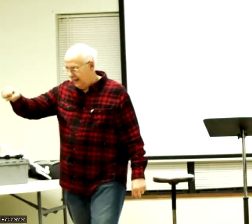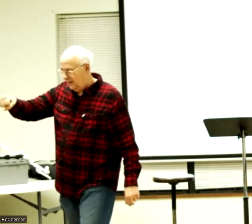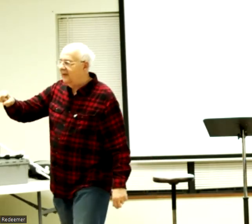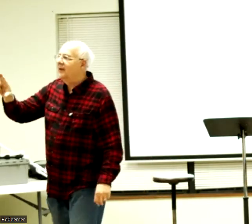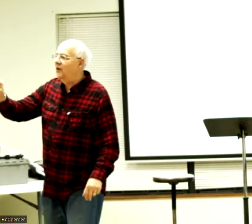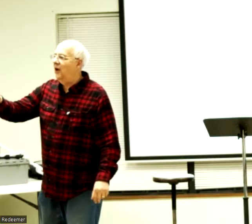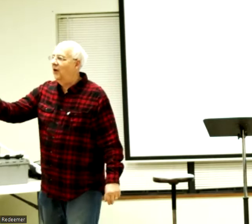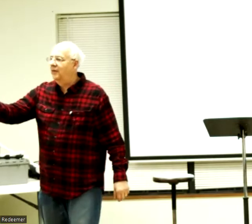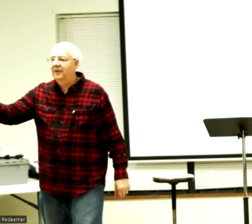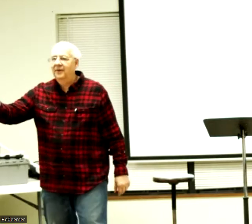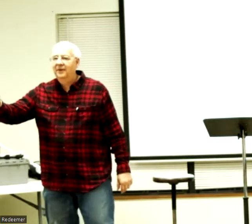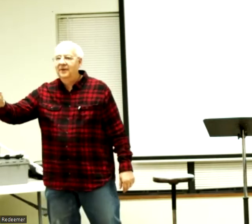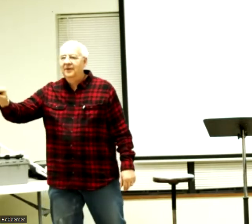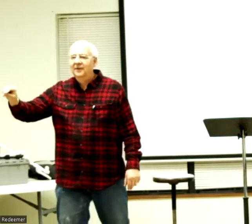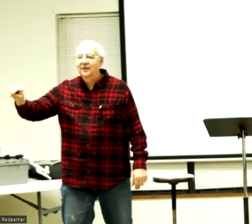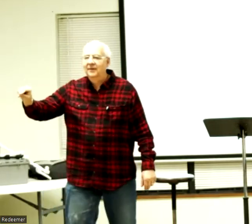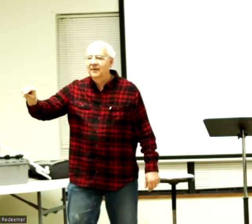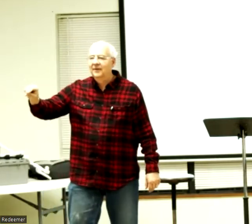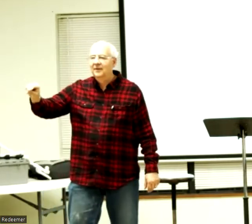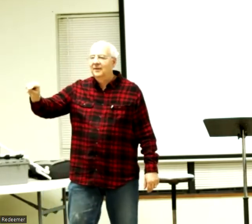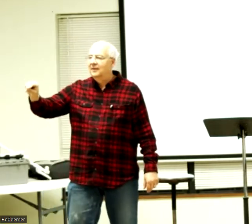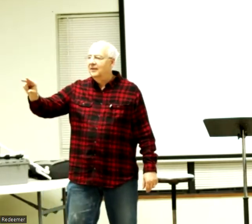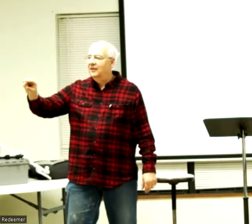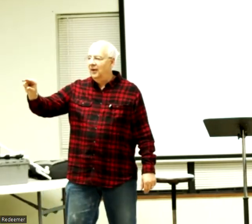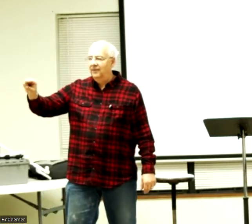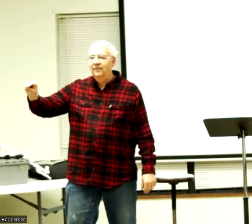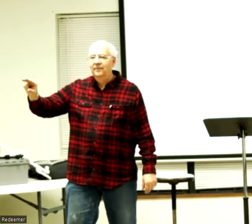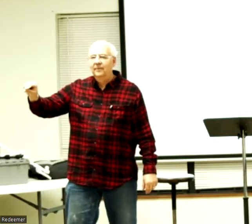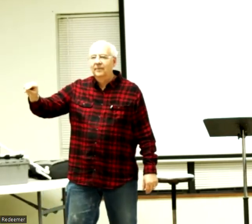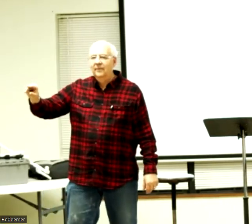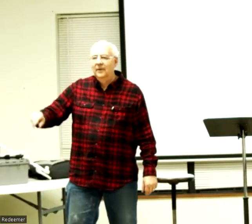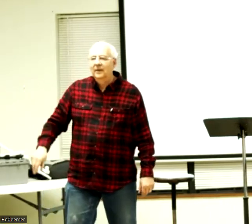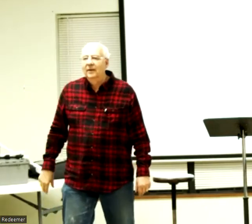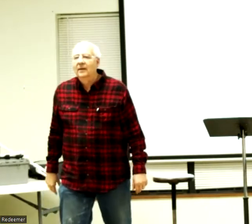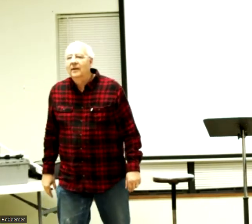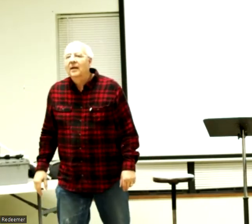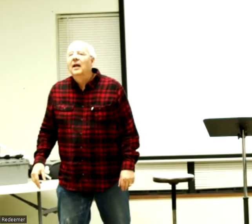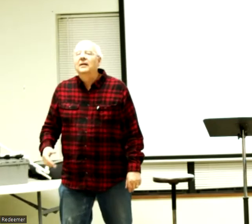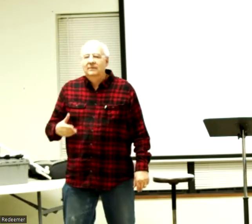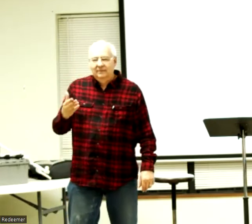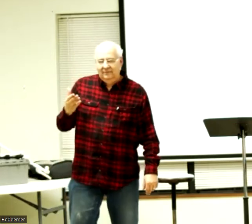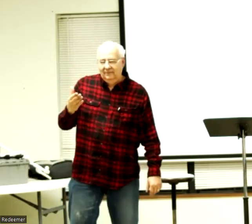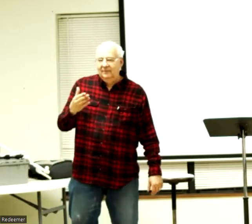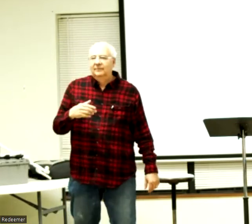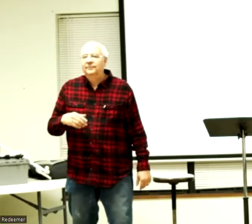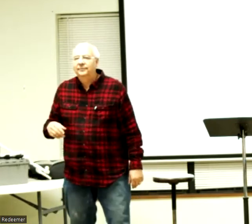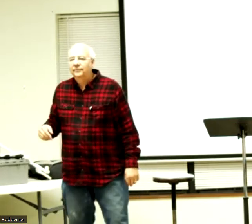yes, That's kind No. of weird too, that this one looks different. They're saying. no. Oh, you can use either or. If you read the bottom,